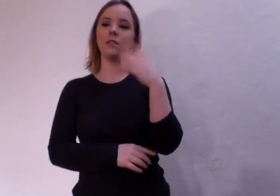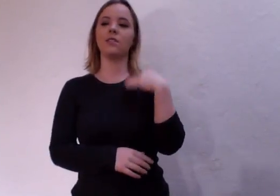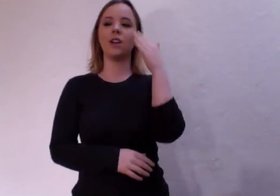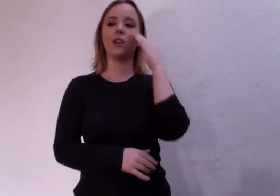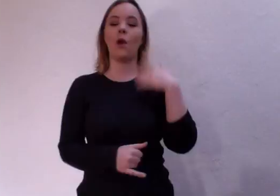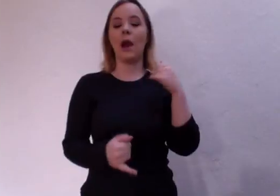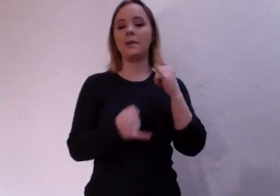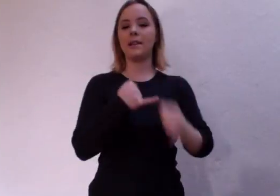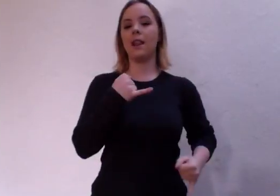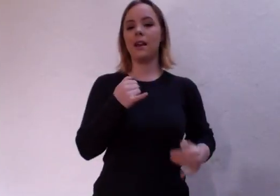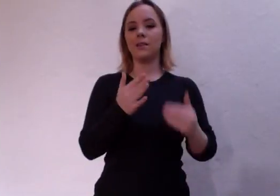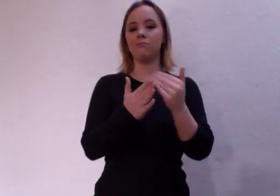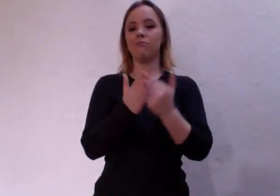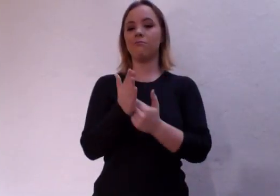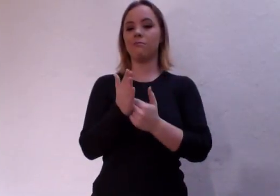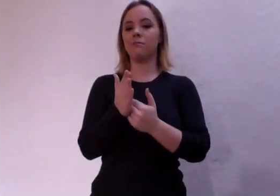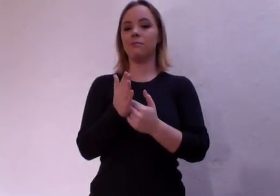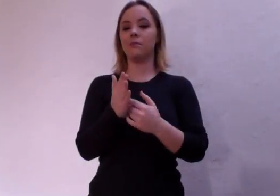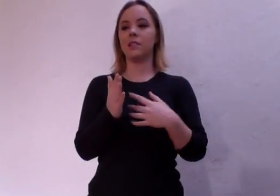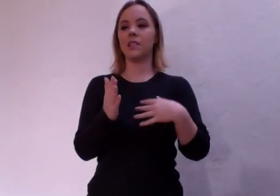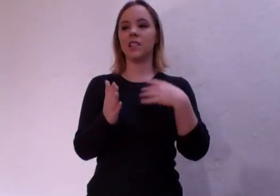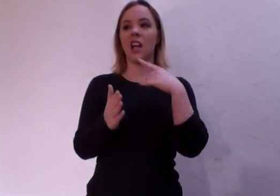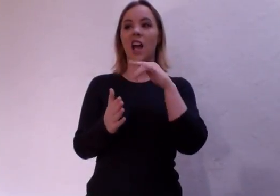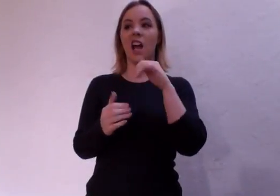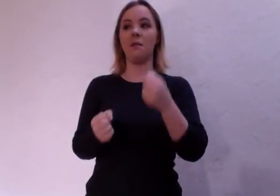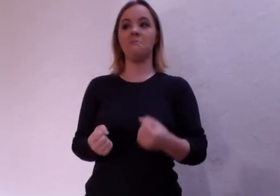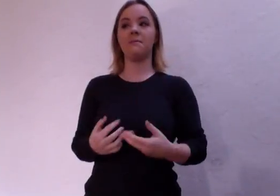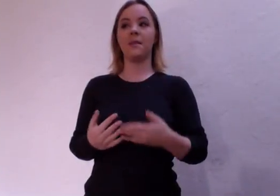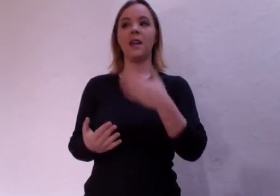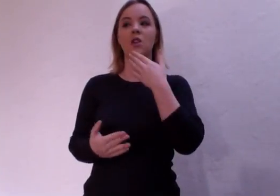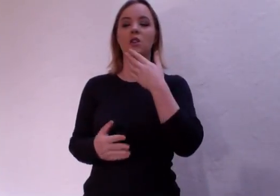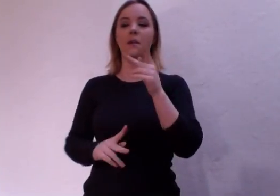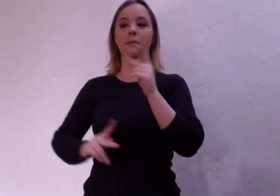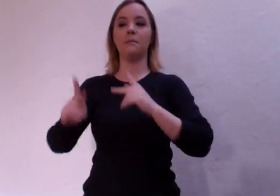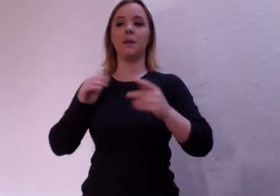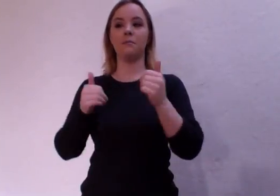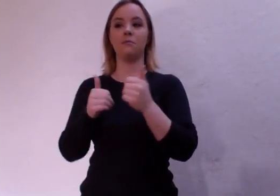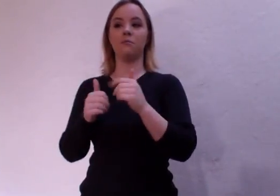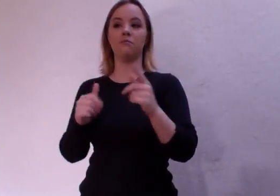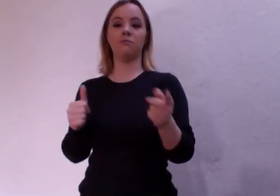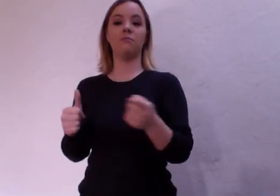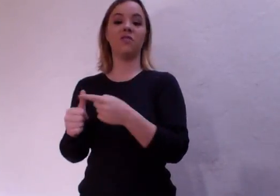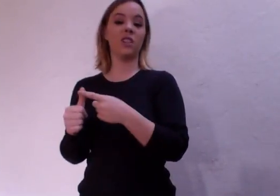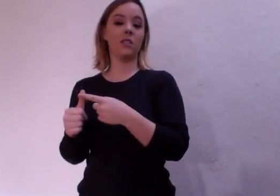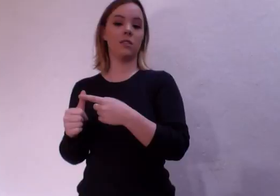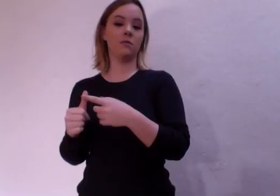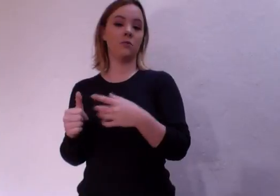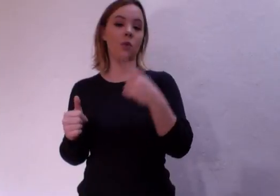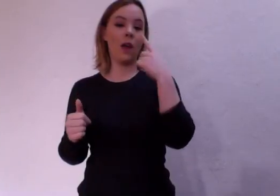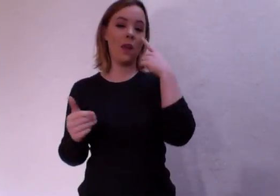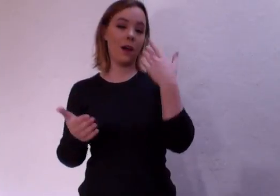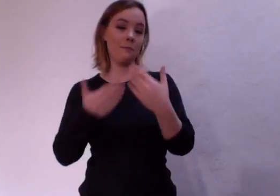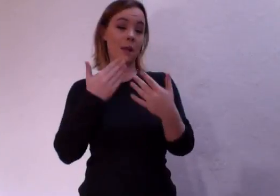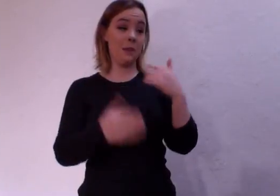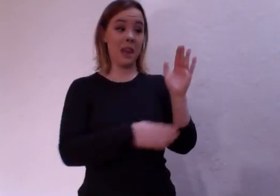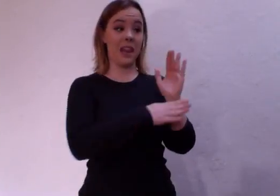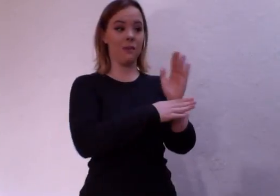there's some really good people going before me, and I thought that would maybe do an adequate job of getting your attention.